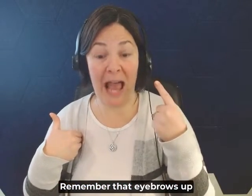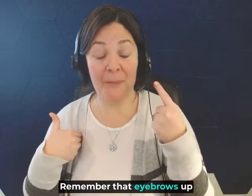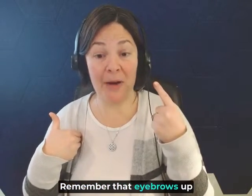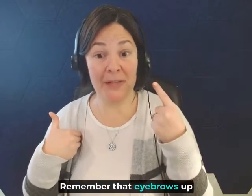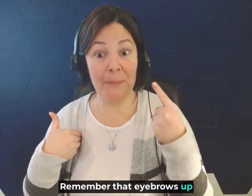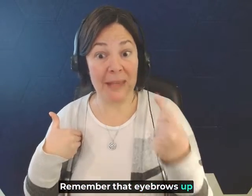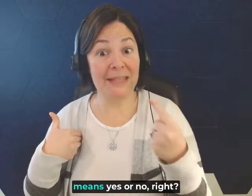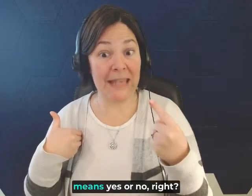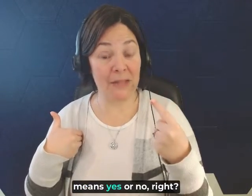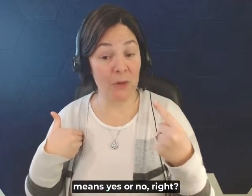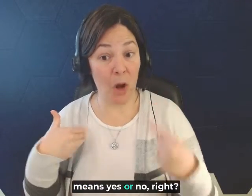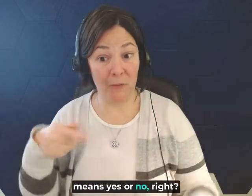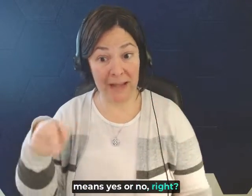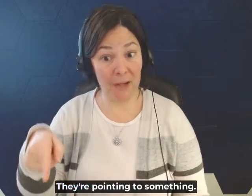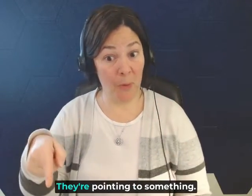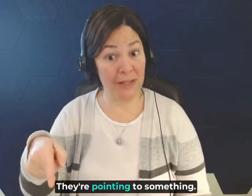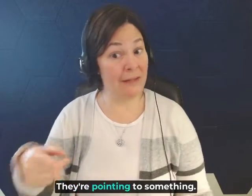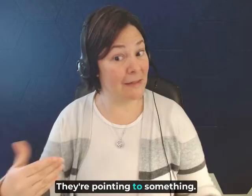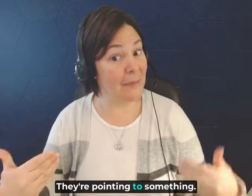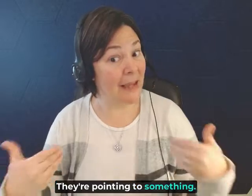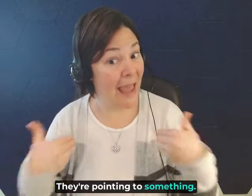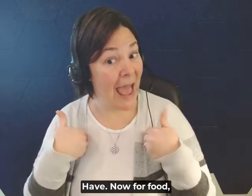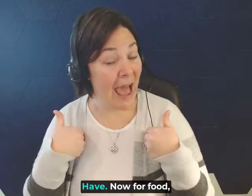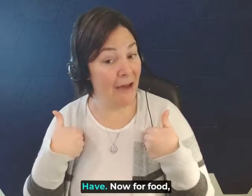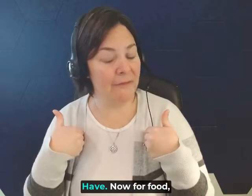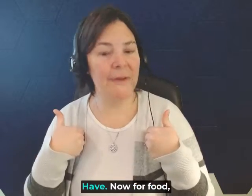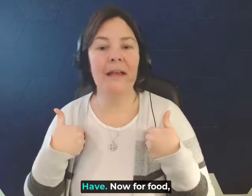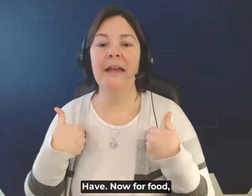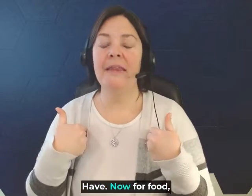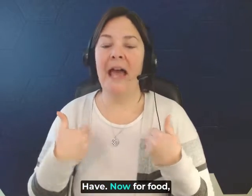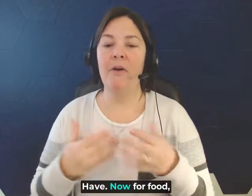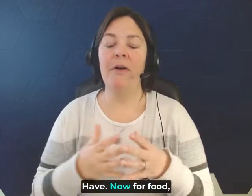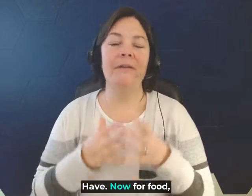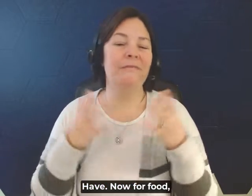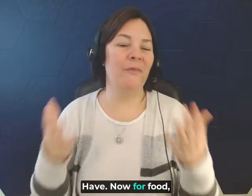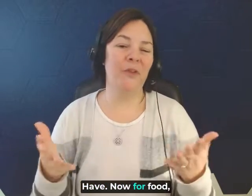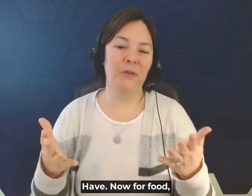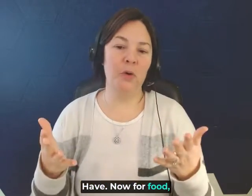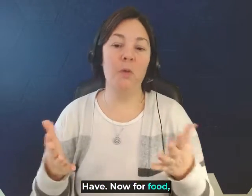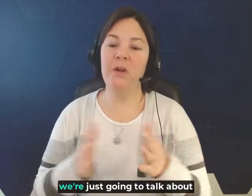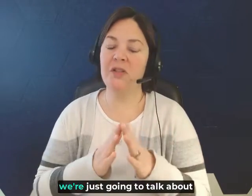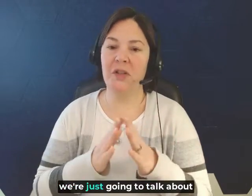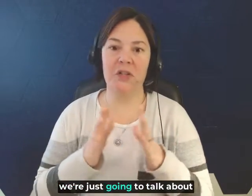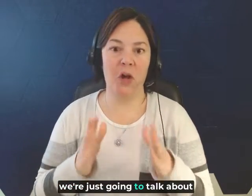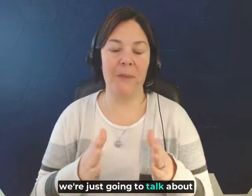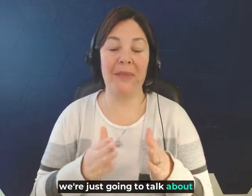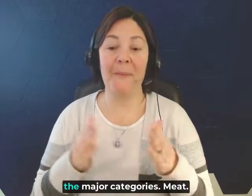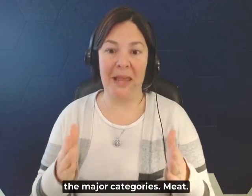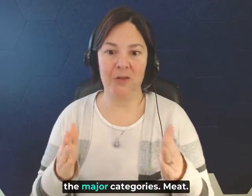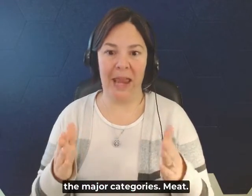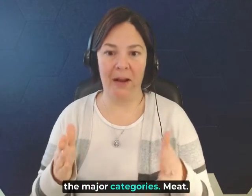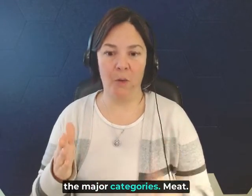eyebrows up means yes or no, right? They're pointing to something. Have? Now, for food, we're just going to talk about the major